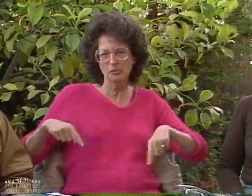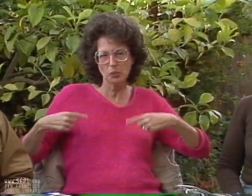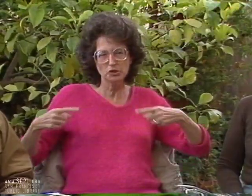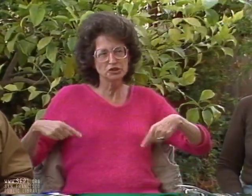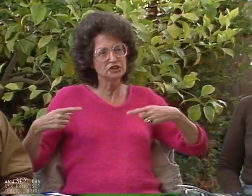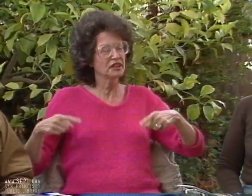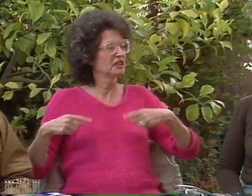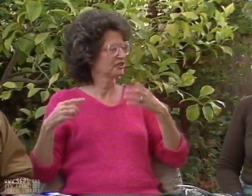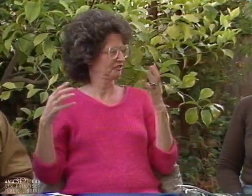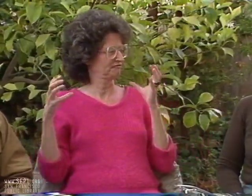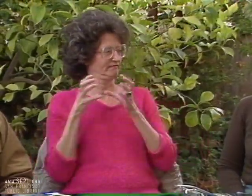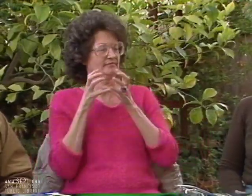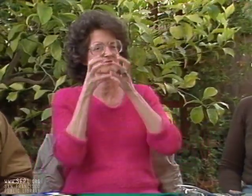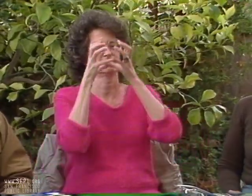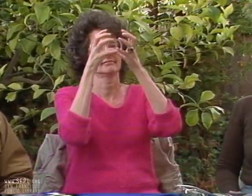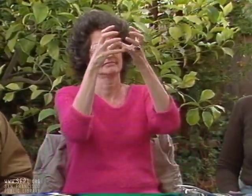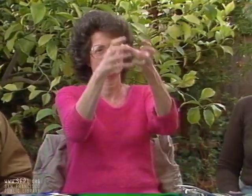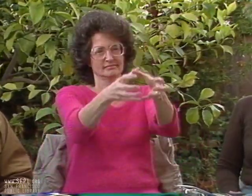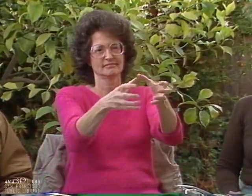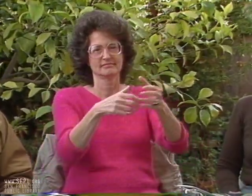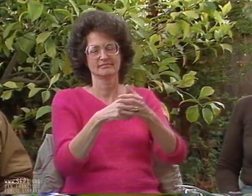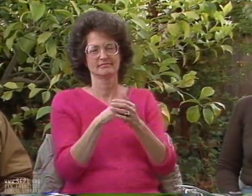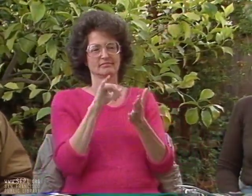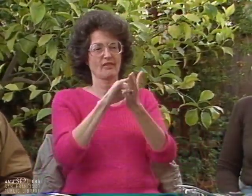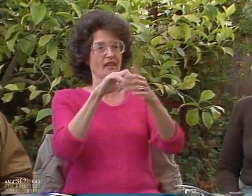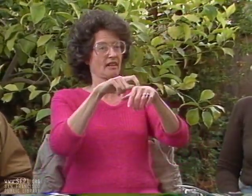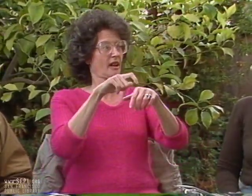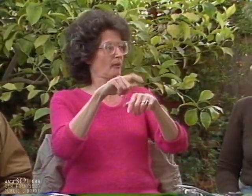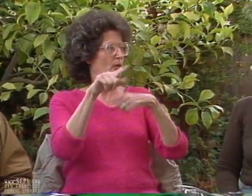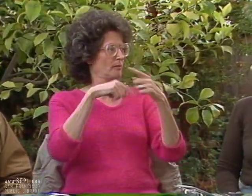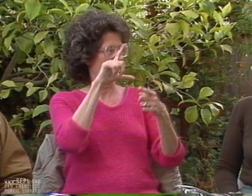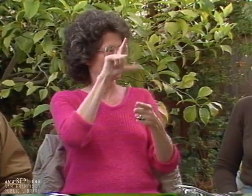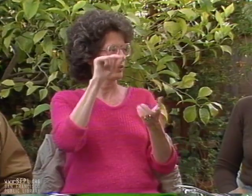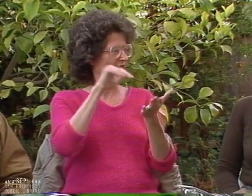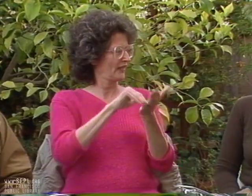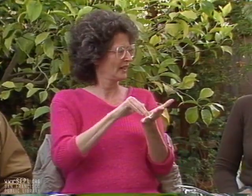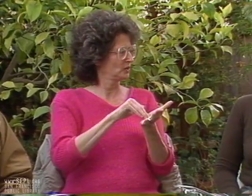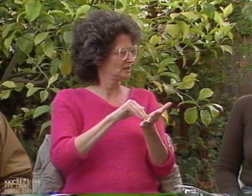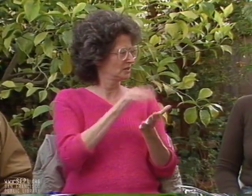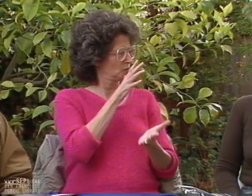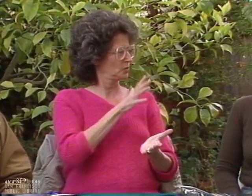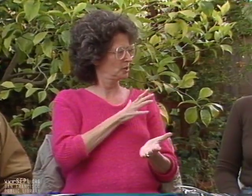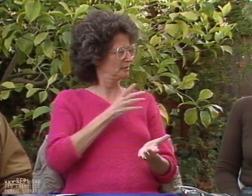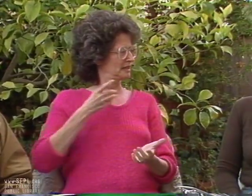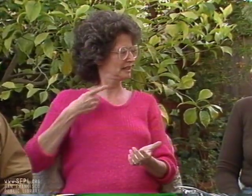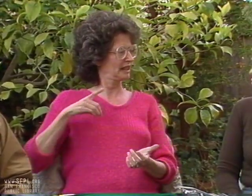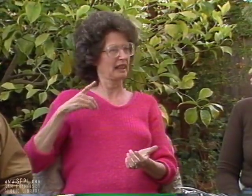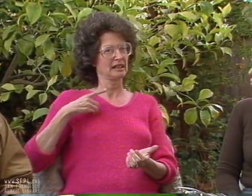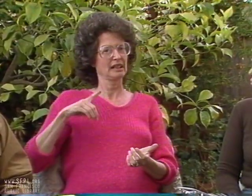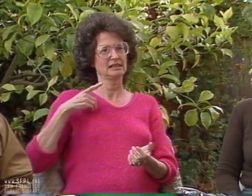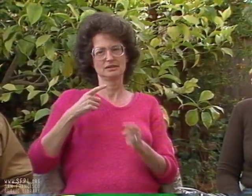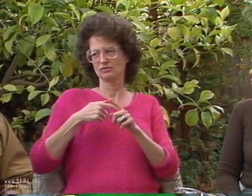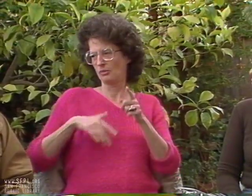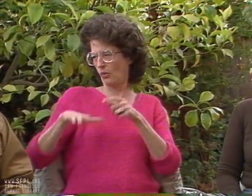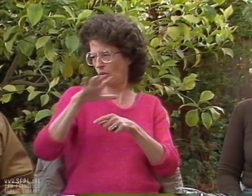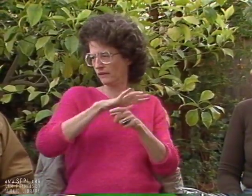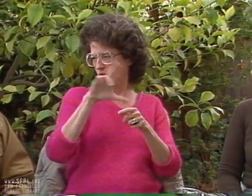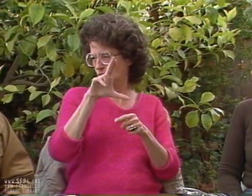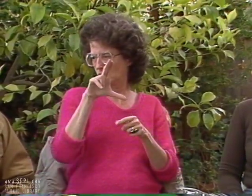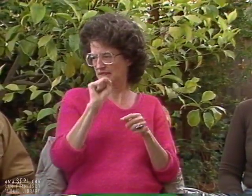wheelchairs. We went as a contingent. All told, there were about 20,000 women delegates from